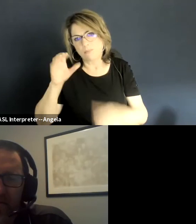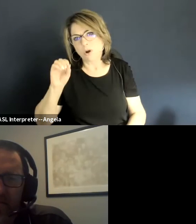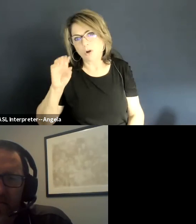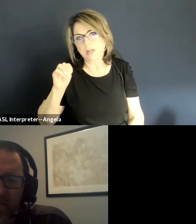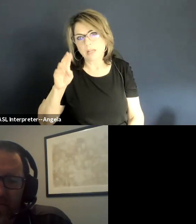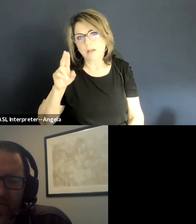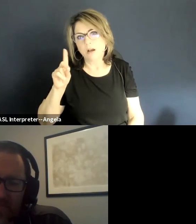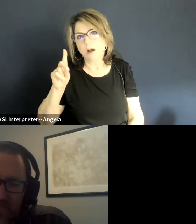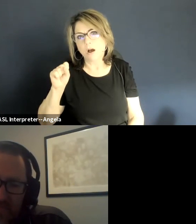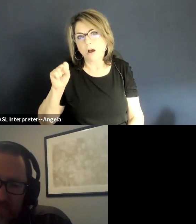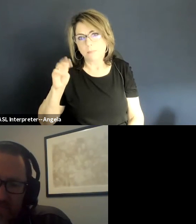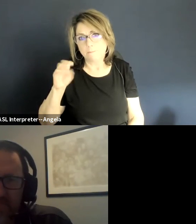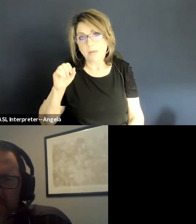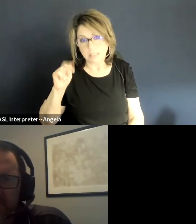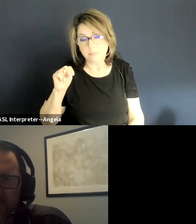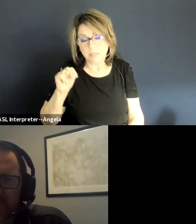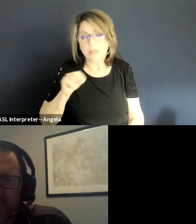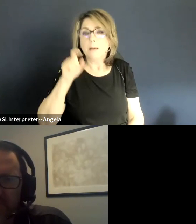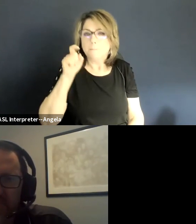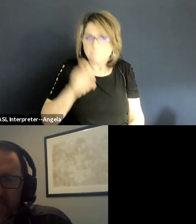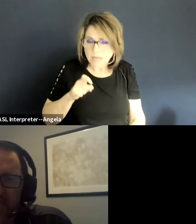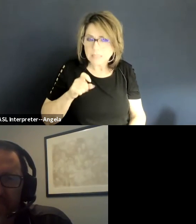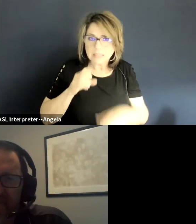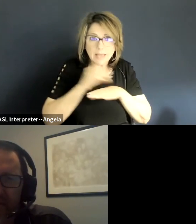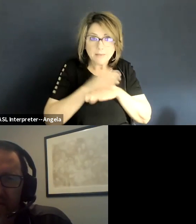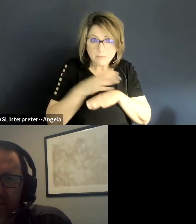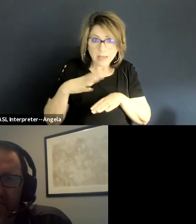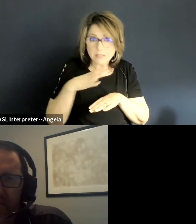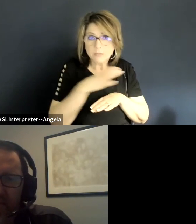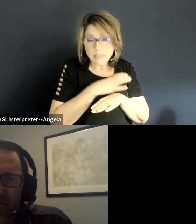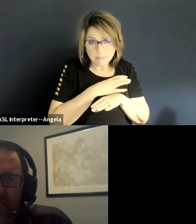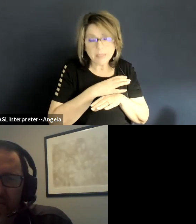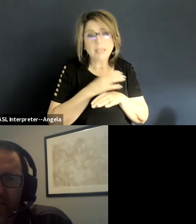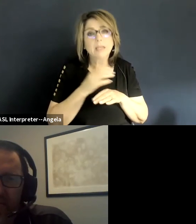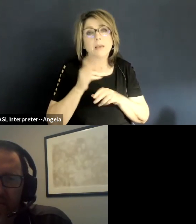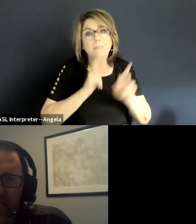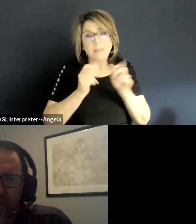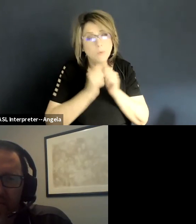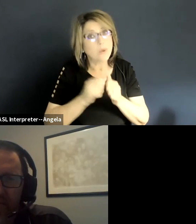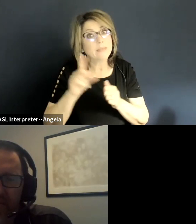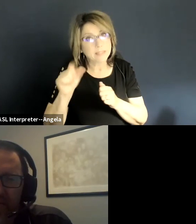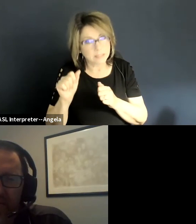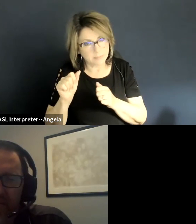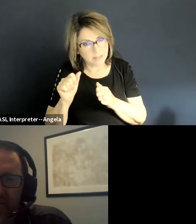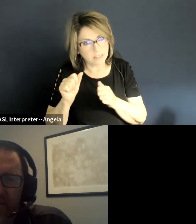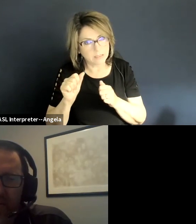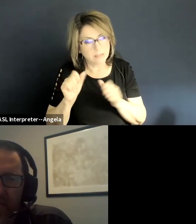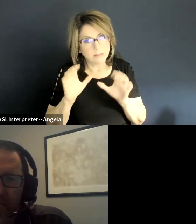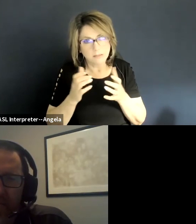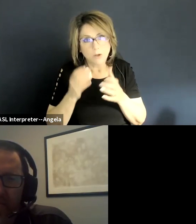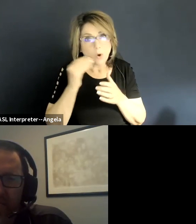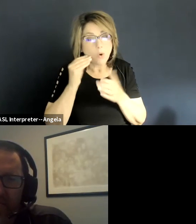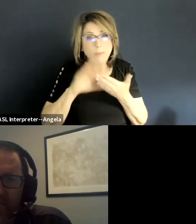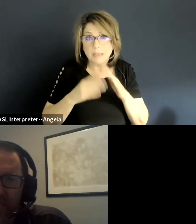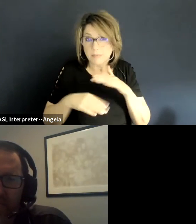to have a advisory committee that's made up primarily of people with disabilities. Home and community-based services have got to